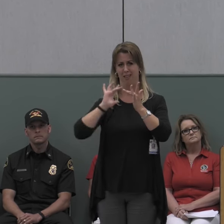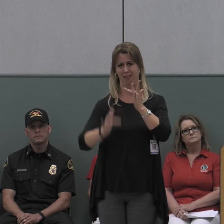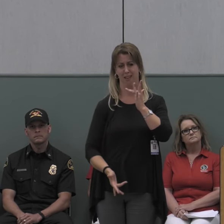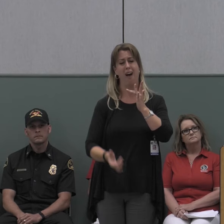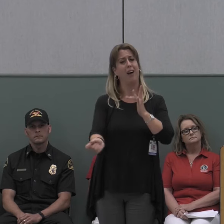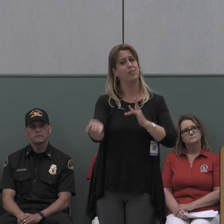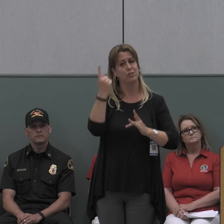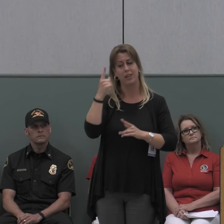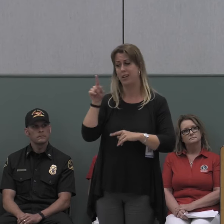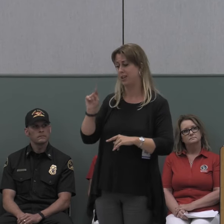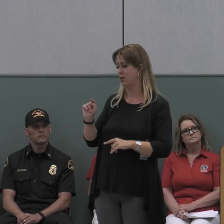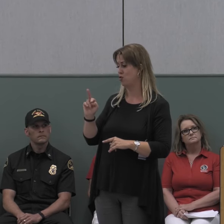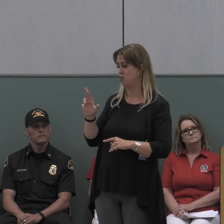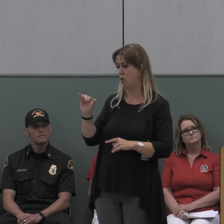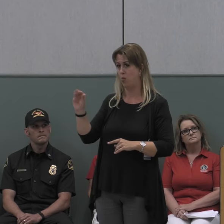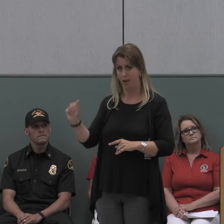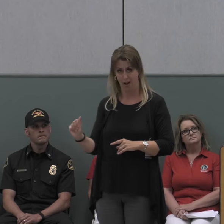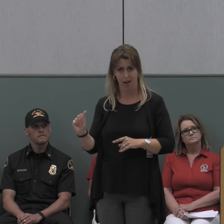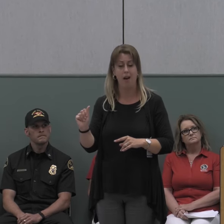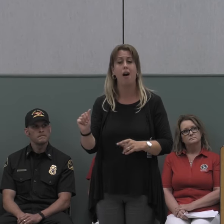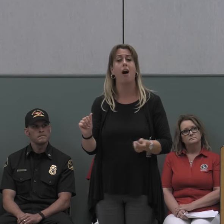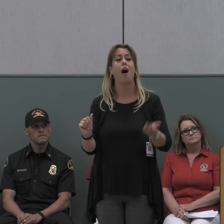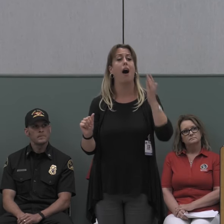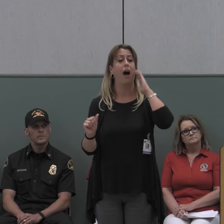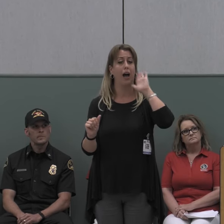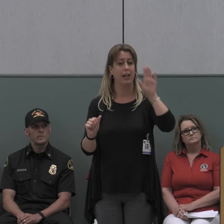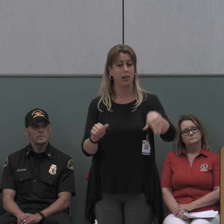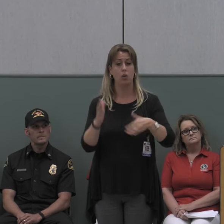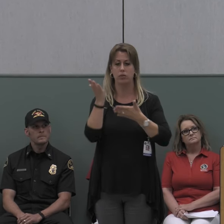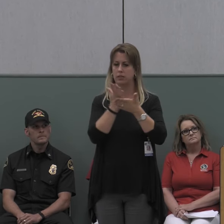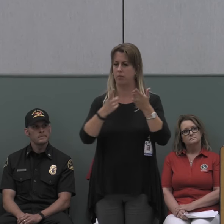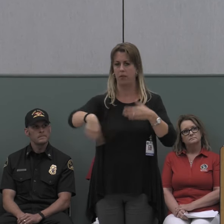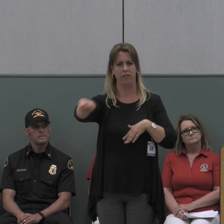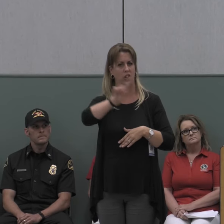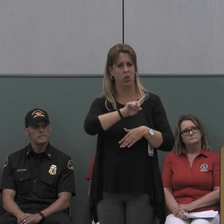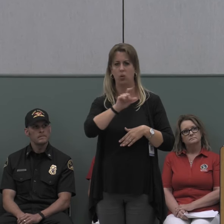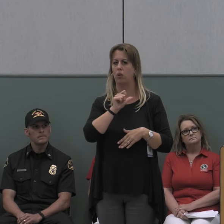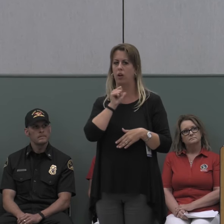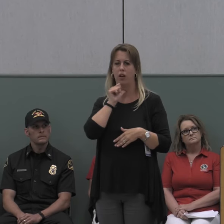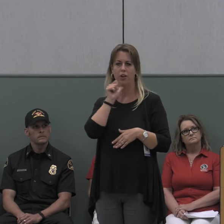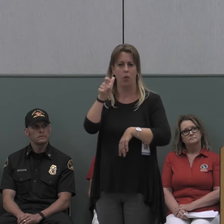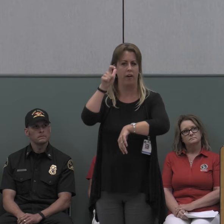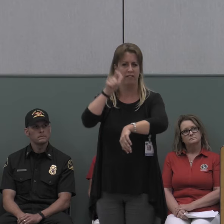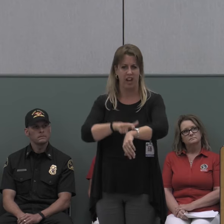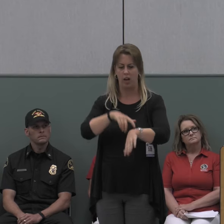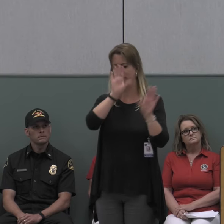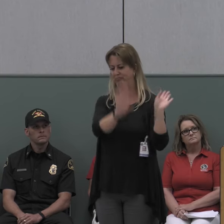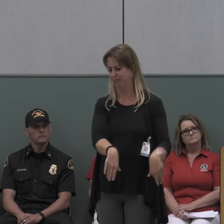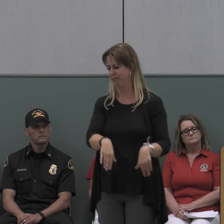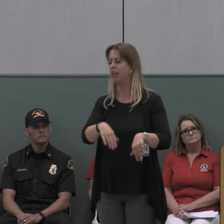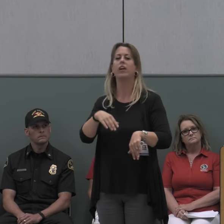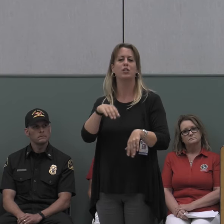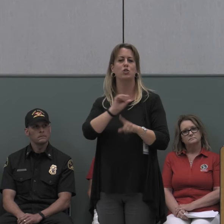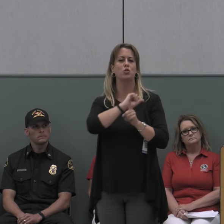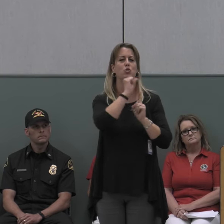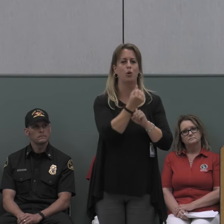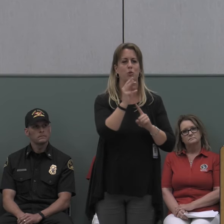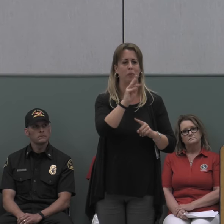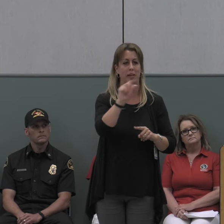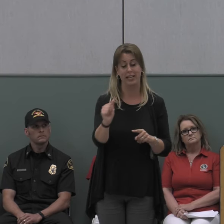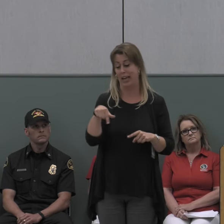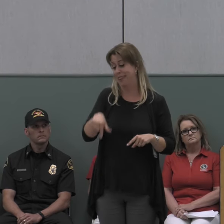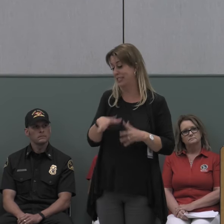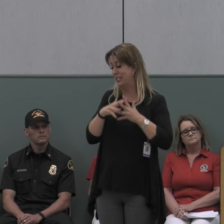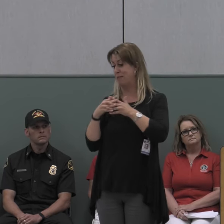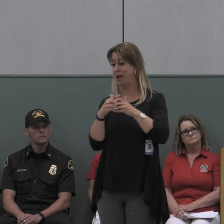understand a lot of people don't have time for that social media monkey business. And that's fine. It's America. Do what you want.